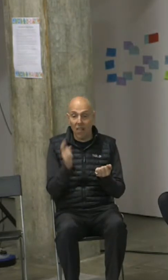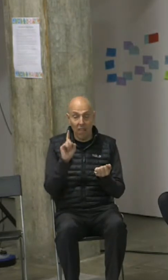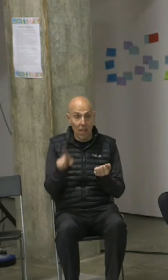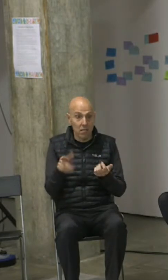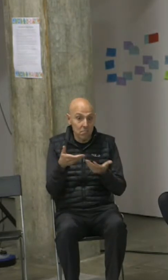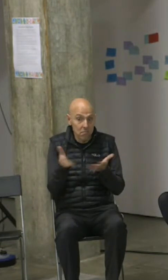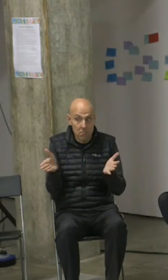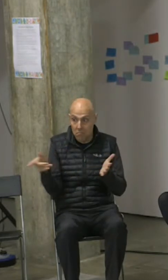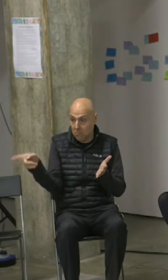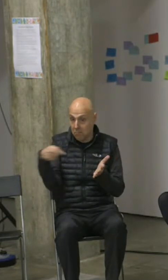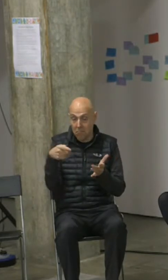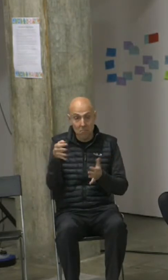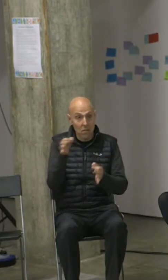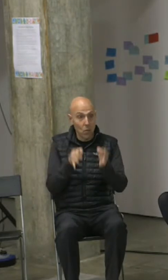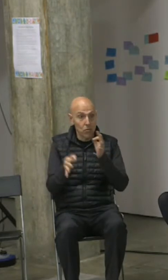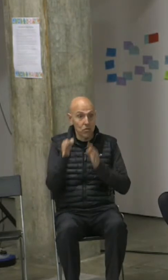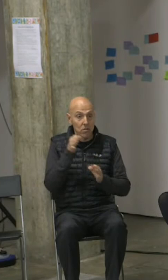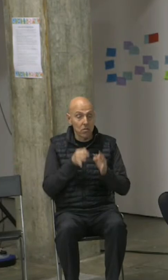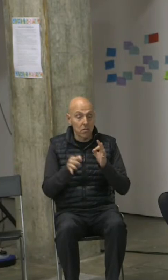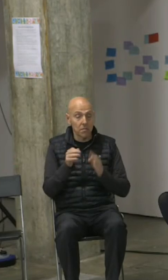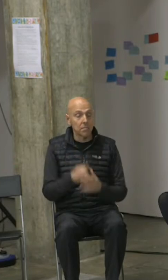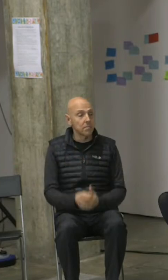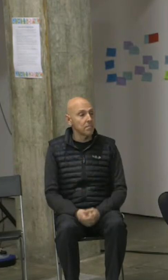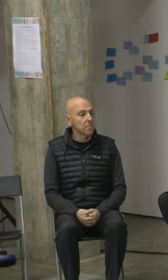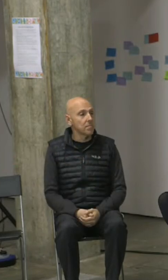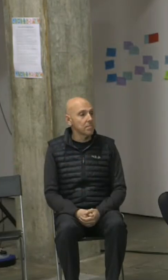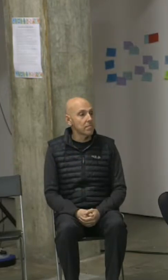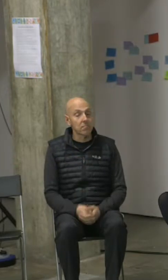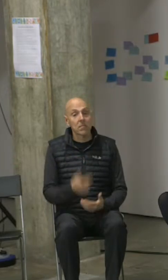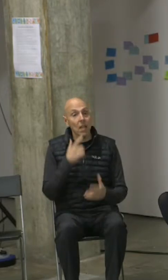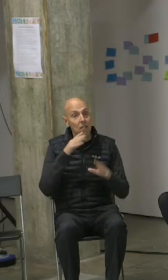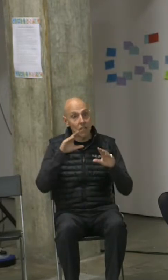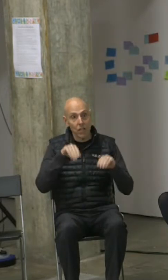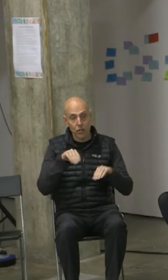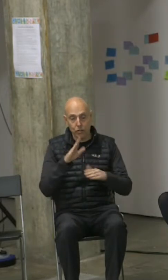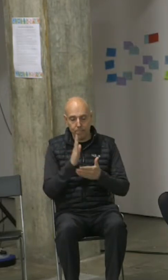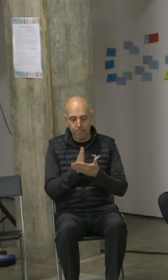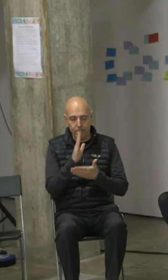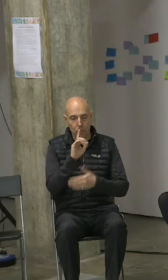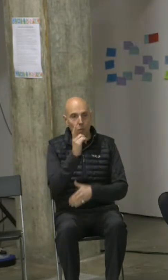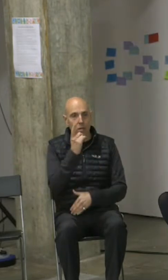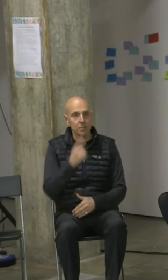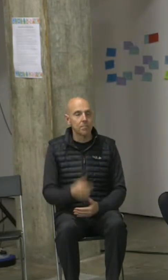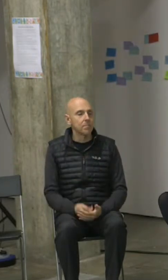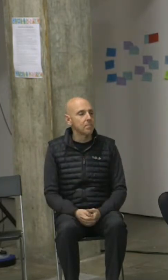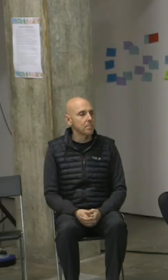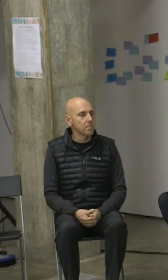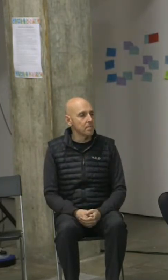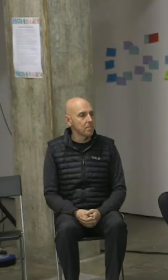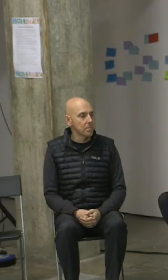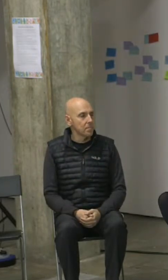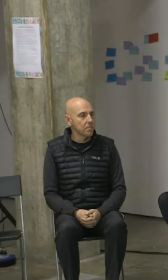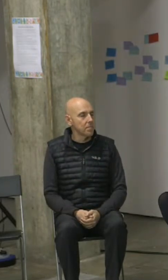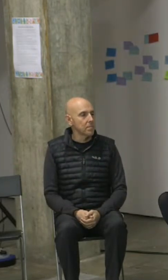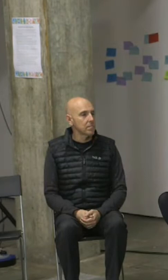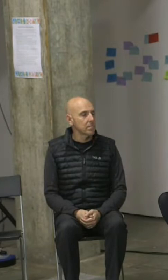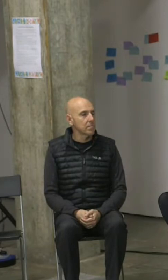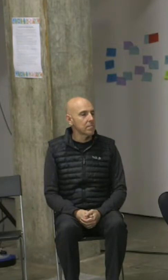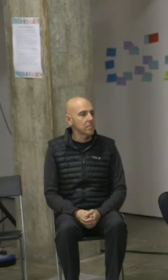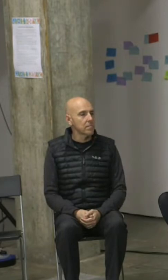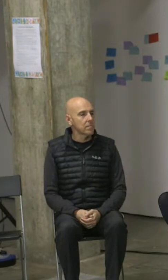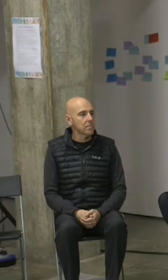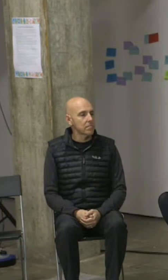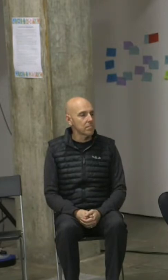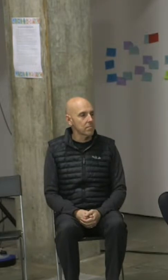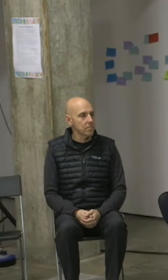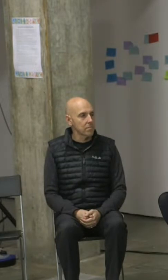any questions that you might have, okay? And then we'll finish at 1. So to start that conversation off,